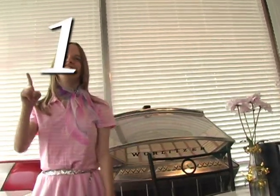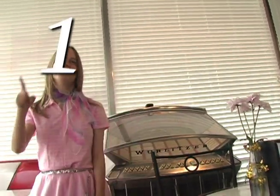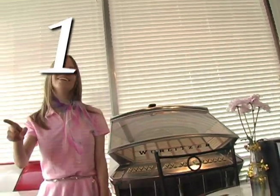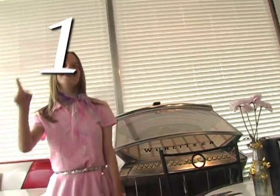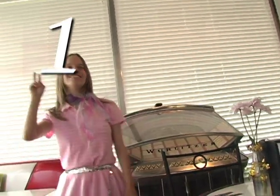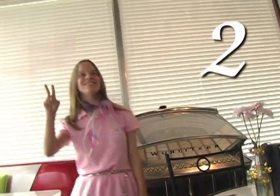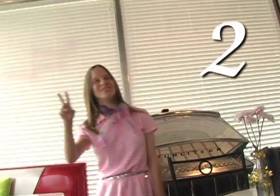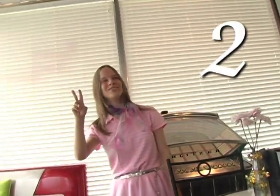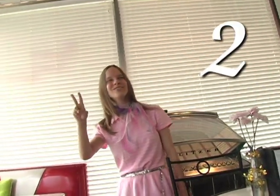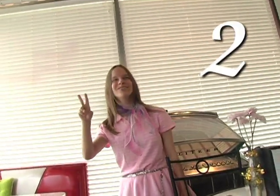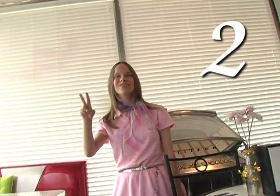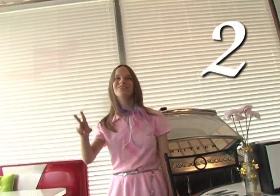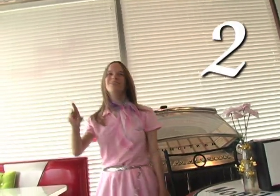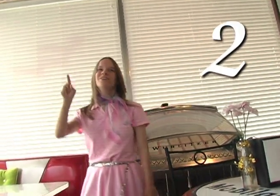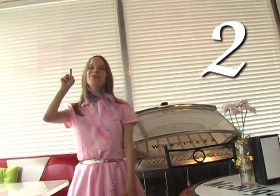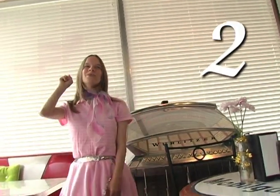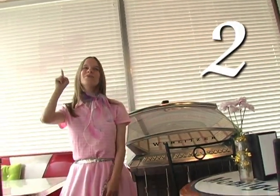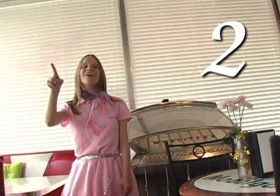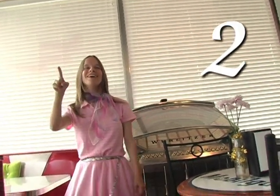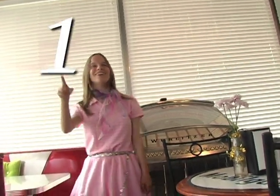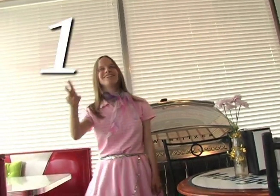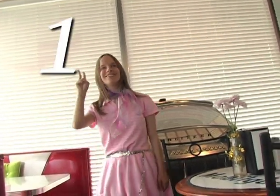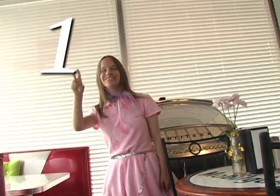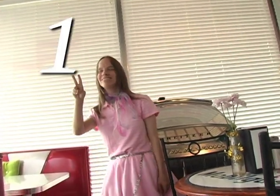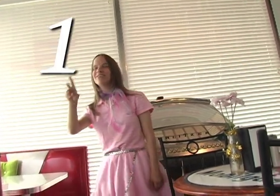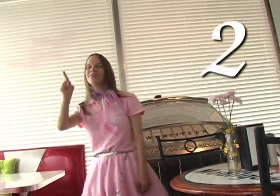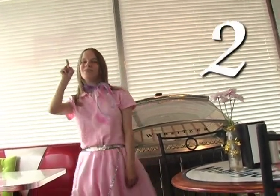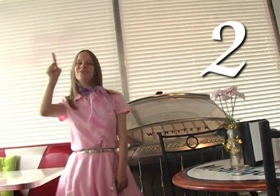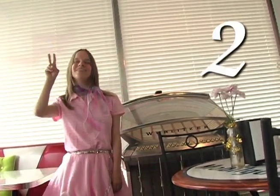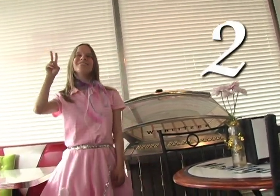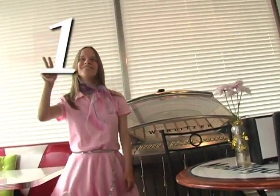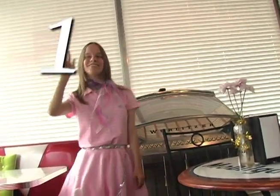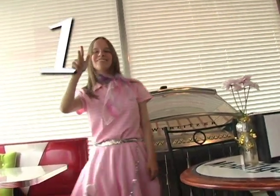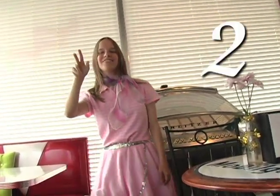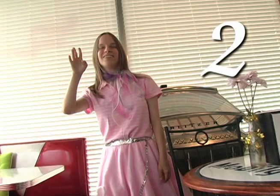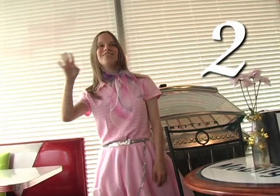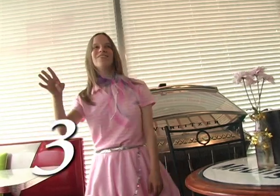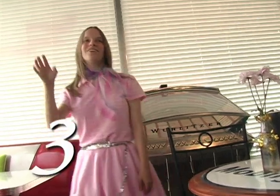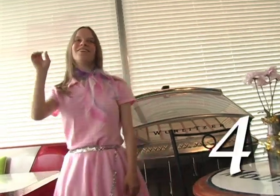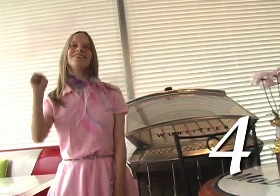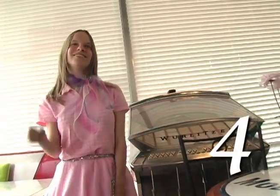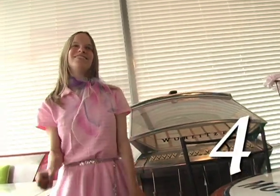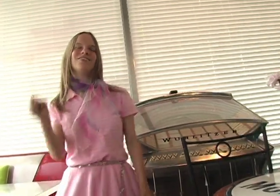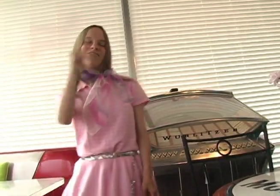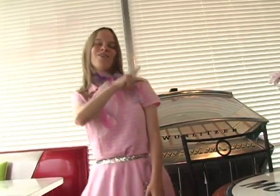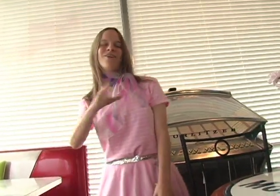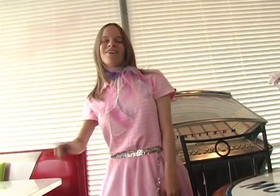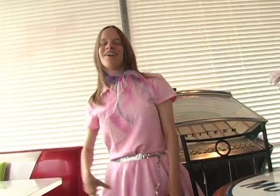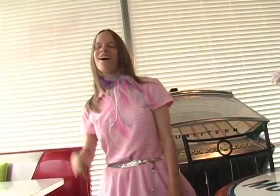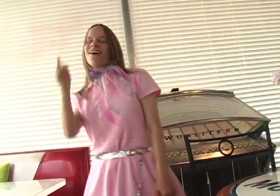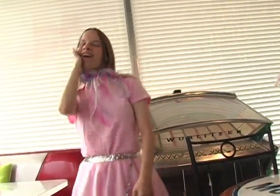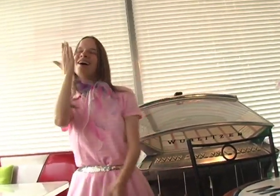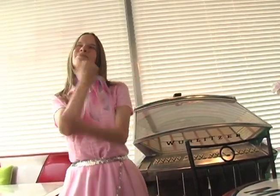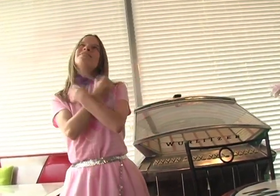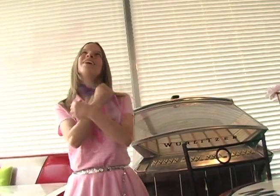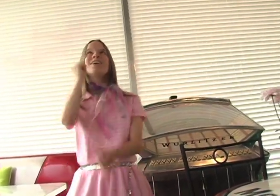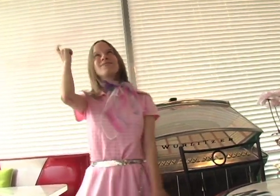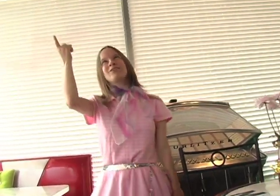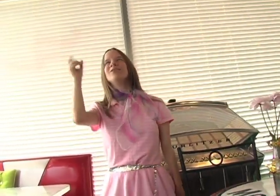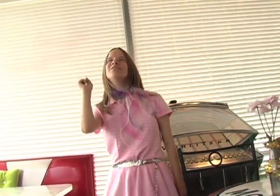One, two, one, two, one, two, three, four Yes, Lord, yes, will love